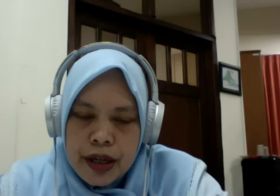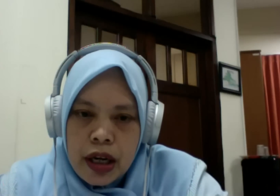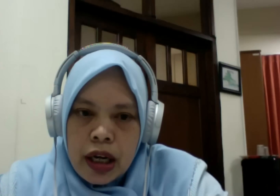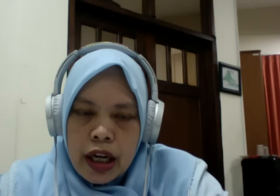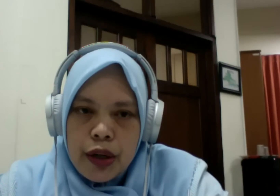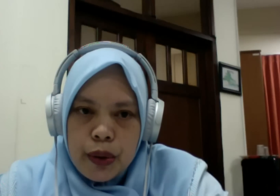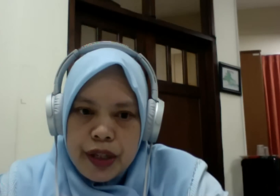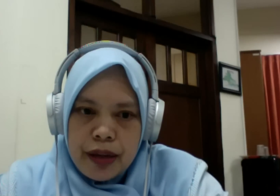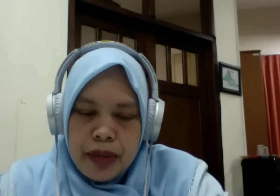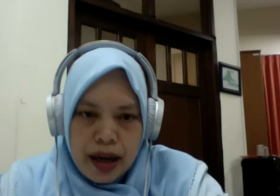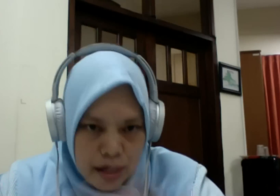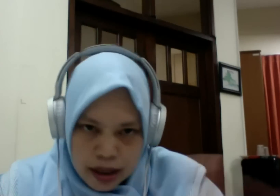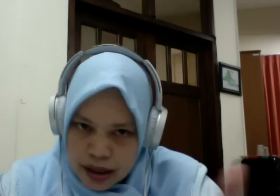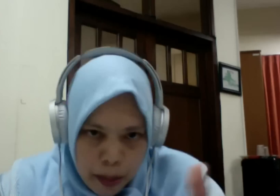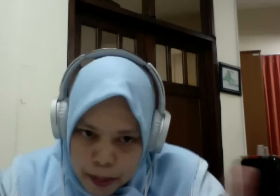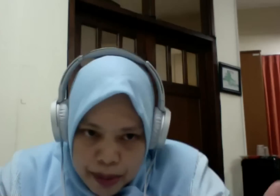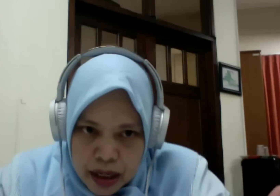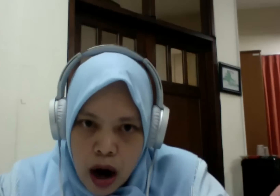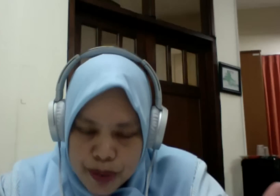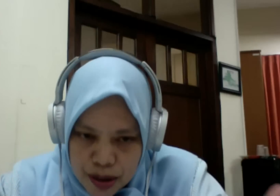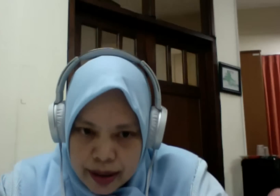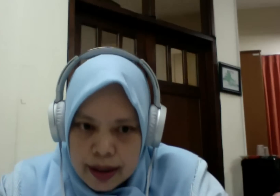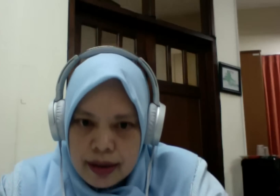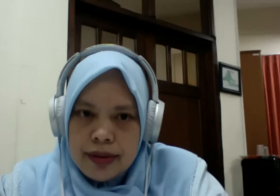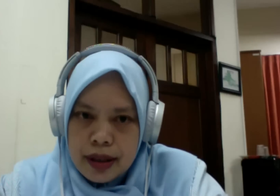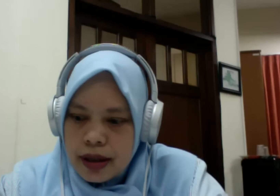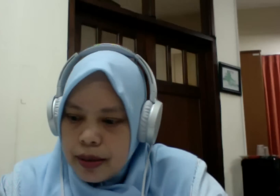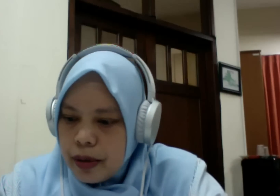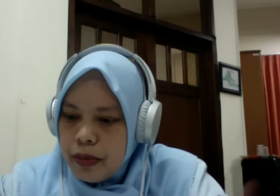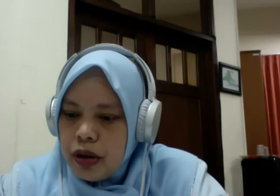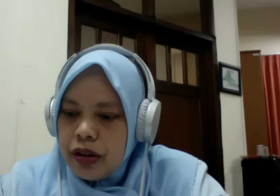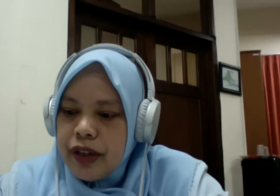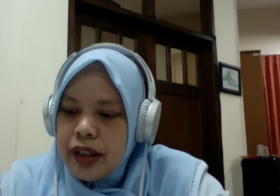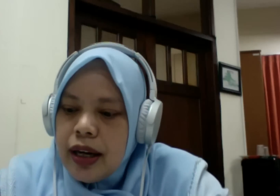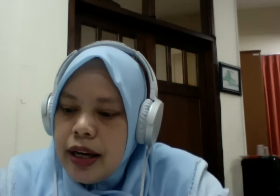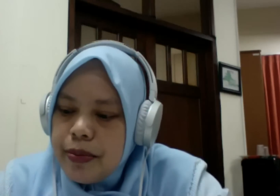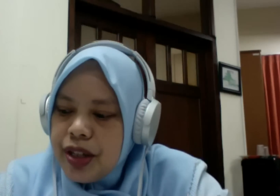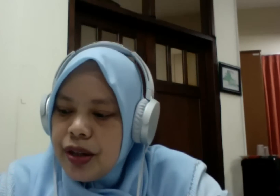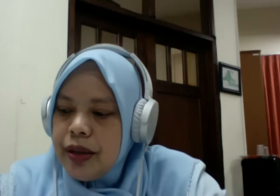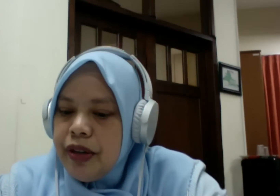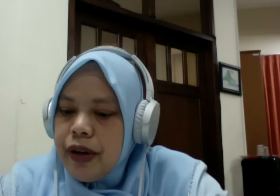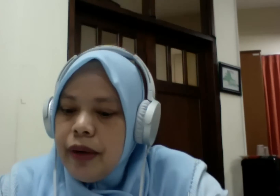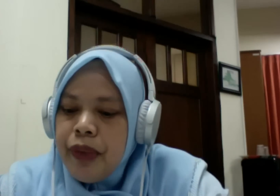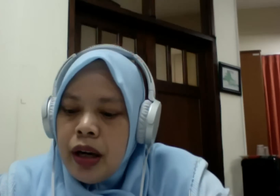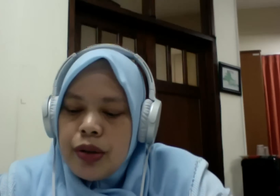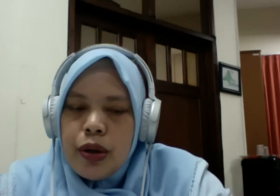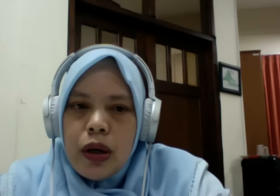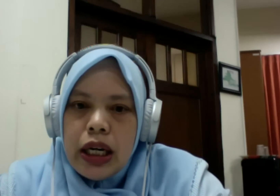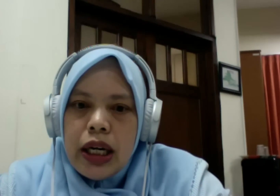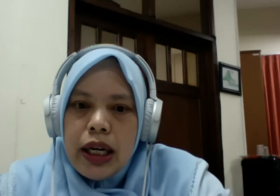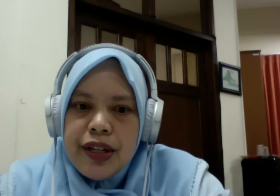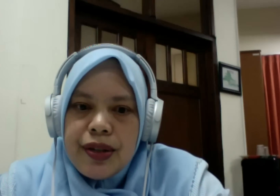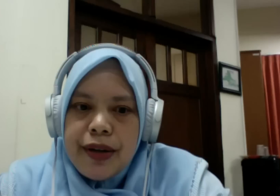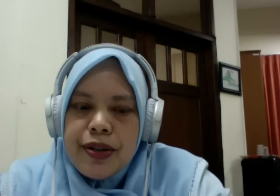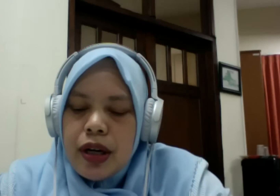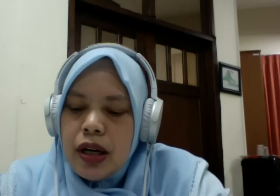studies, including about maybe the obstacle Dr. Fadilah has mentioned before. So